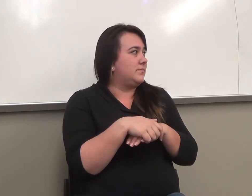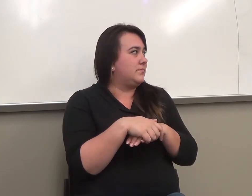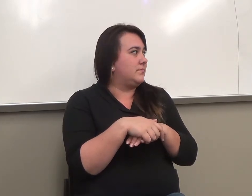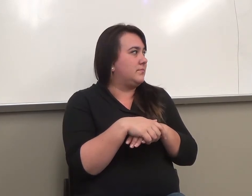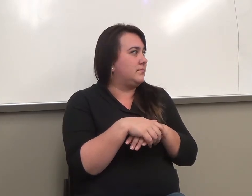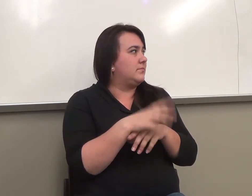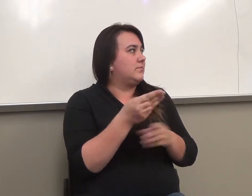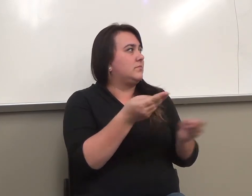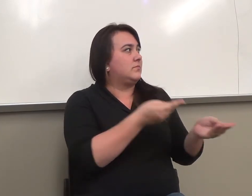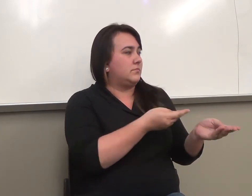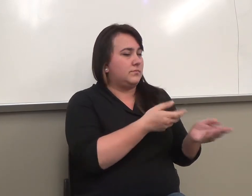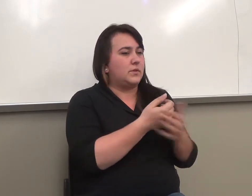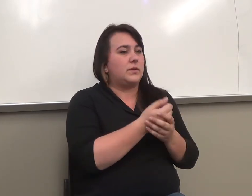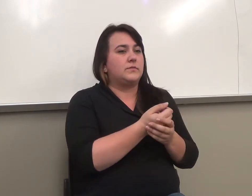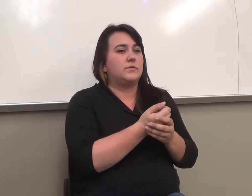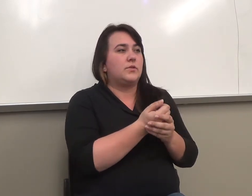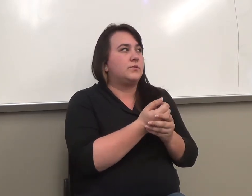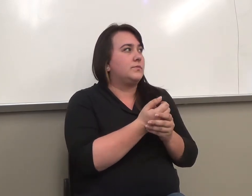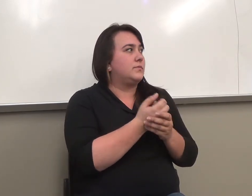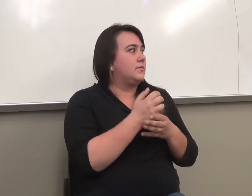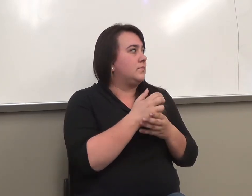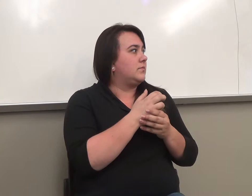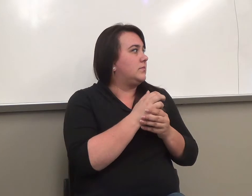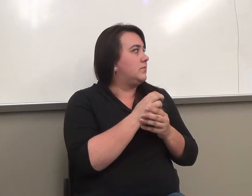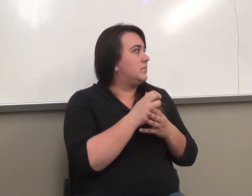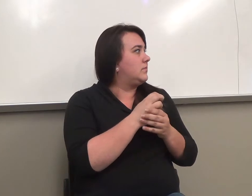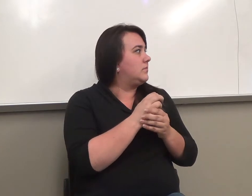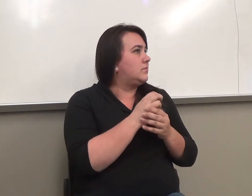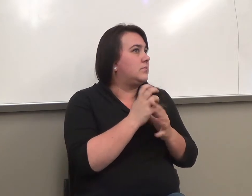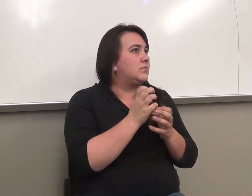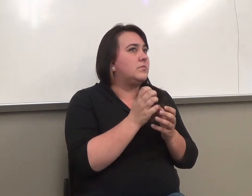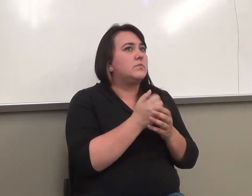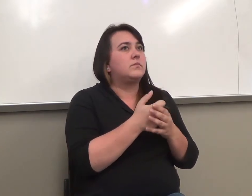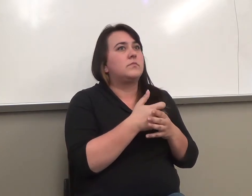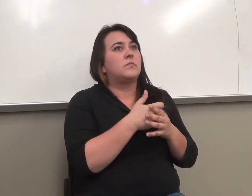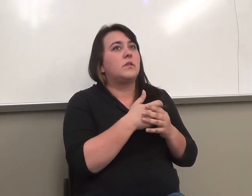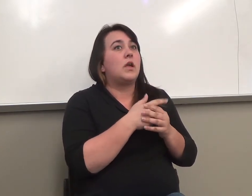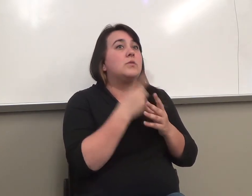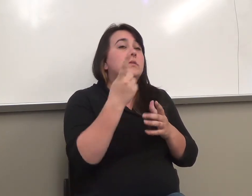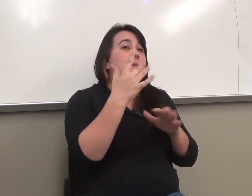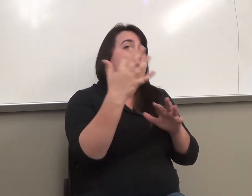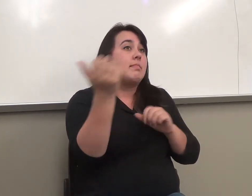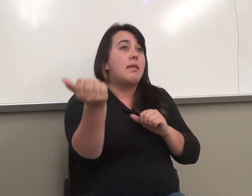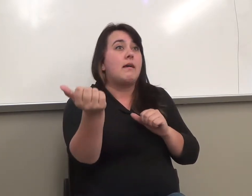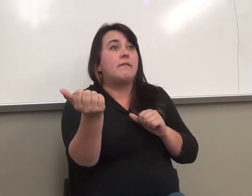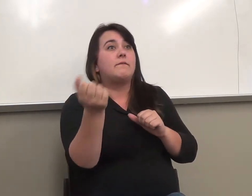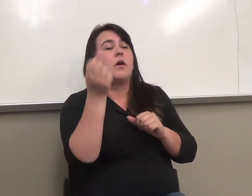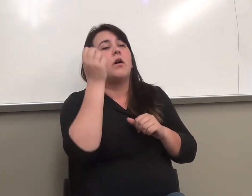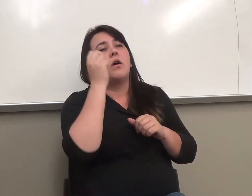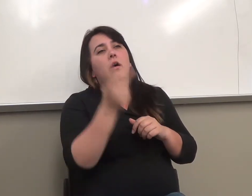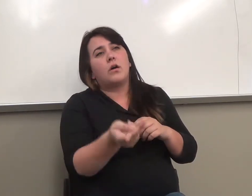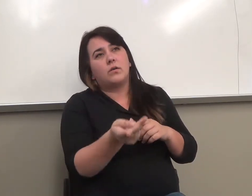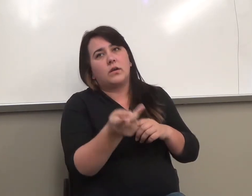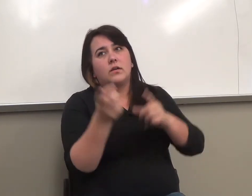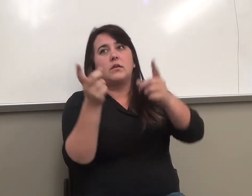Oh, that's why. Okay. Don't say anything. Oh, a person left. That's what happened. Okay.